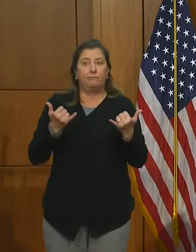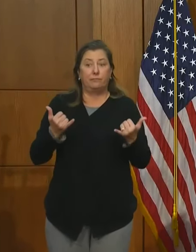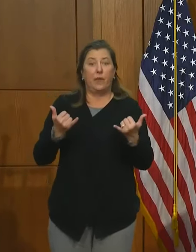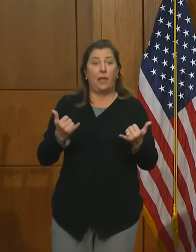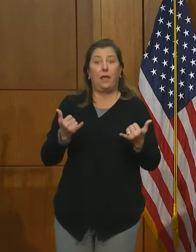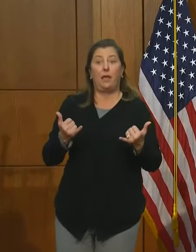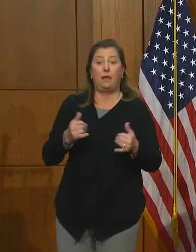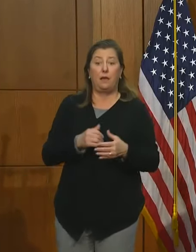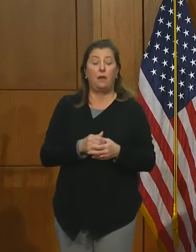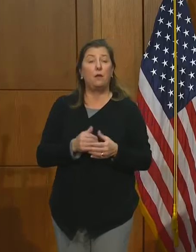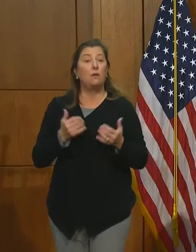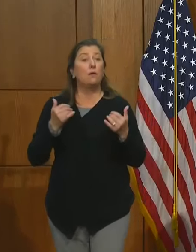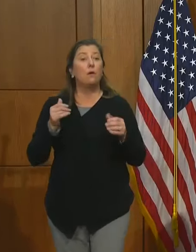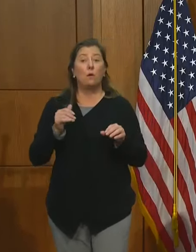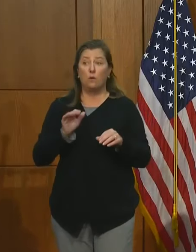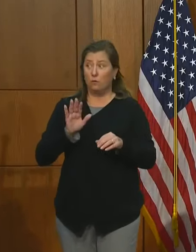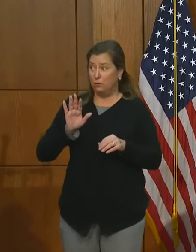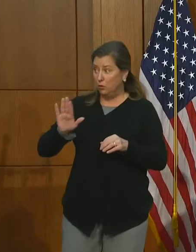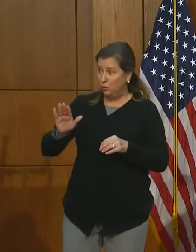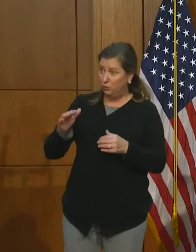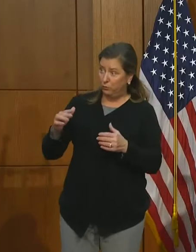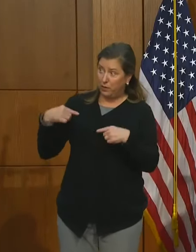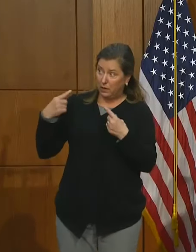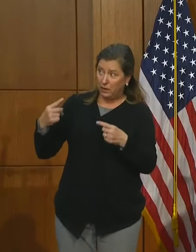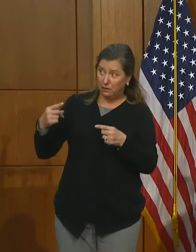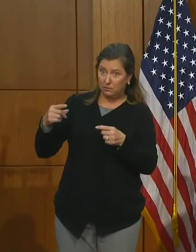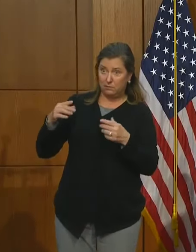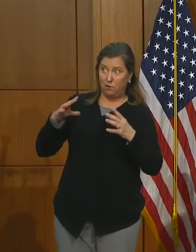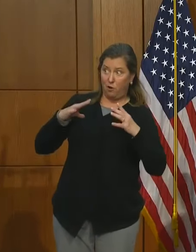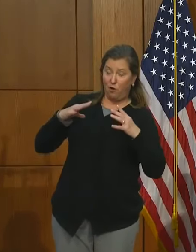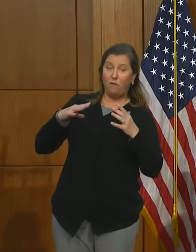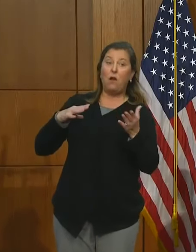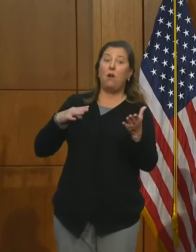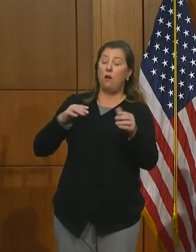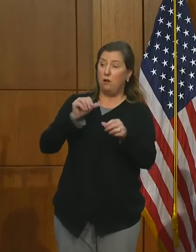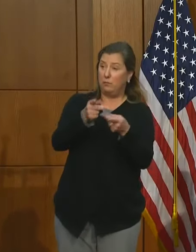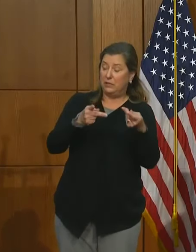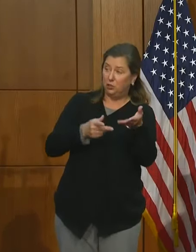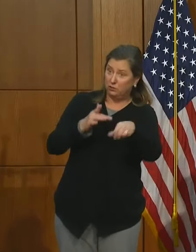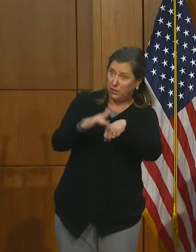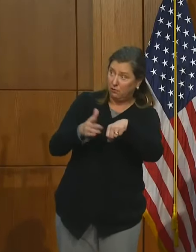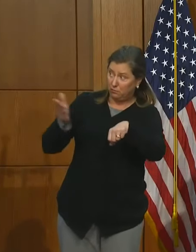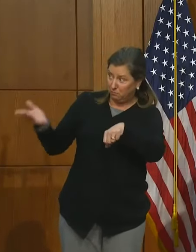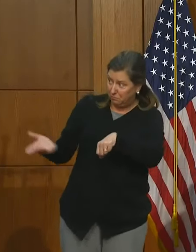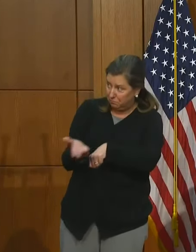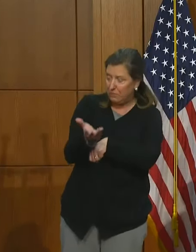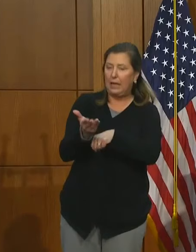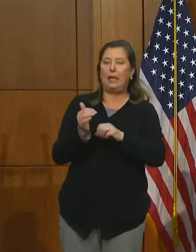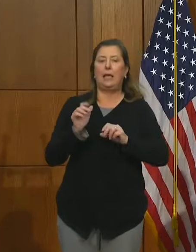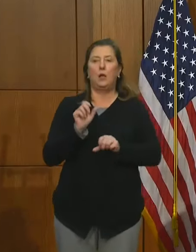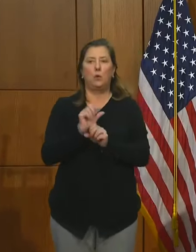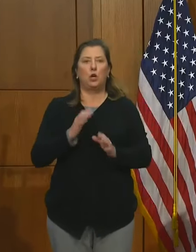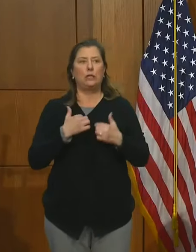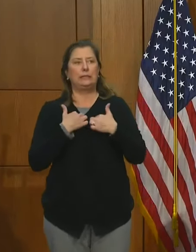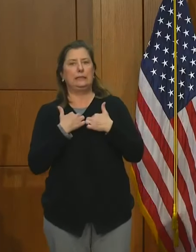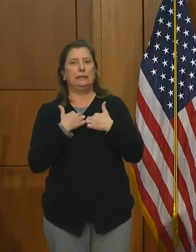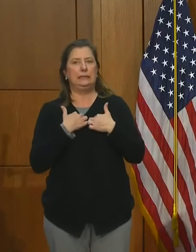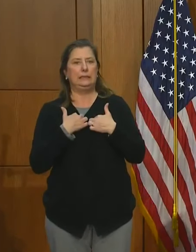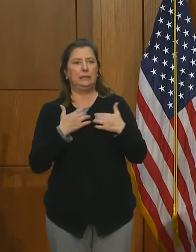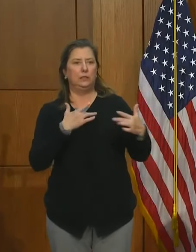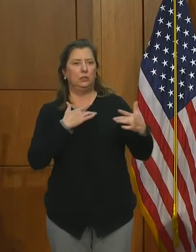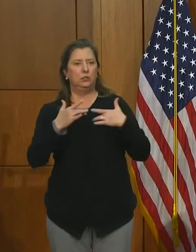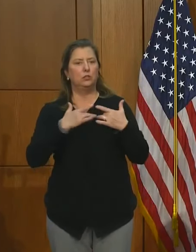their positions back. And I think many workers have very valid concerns. There's a protest or